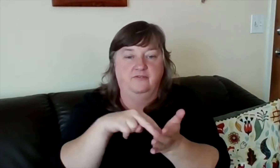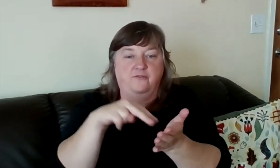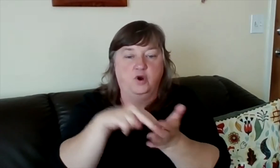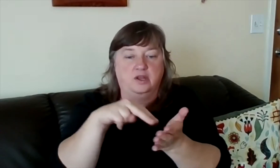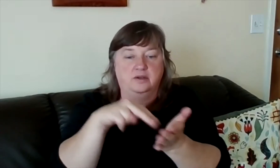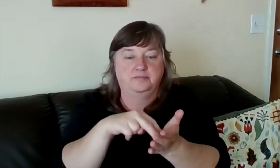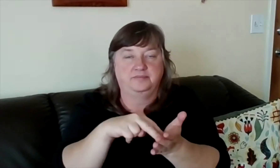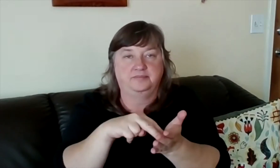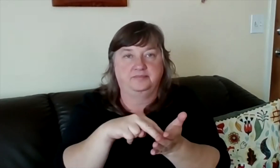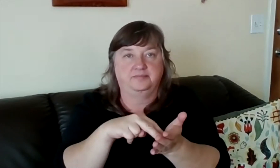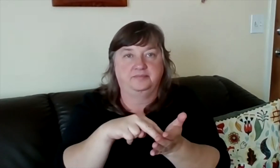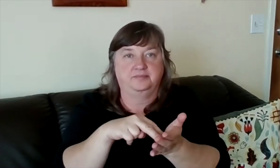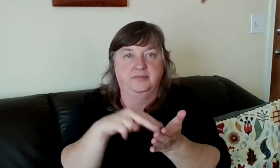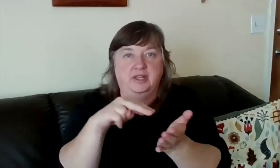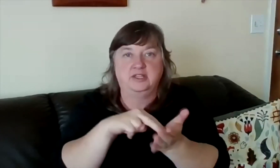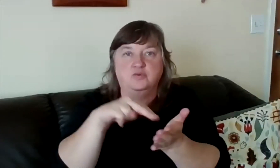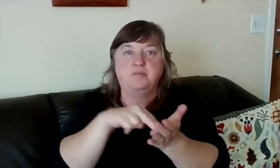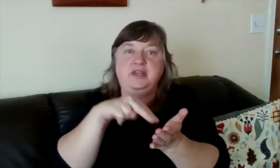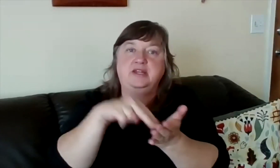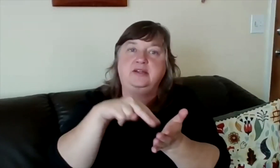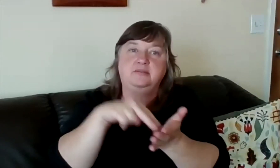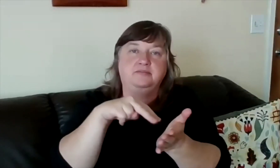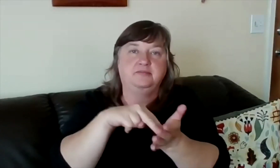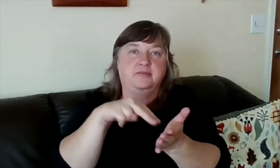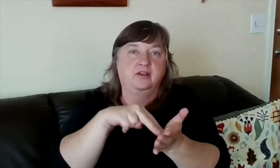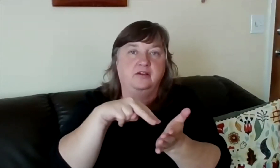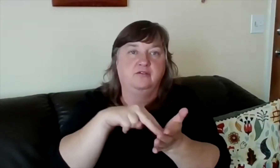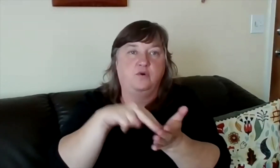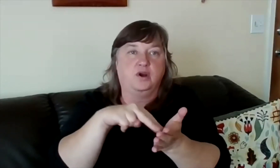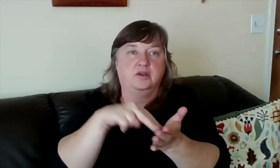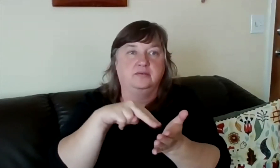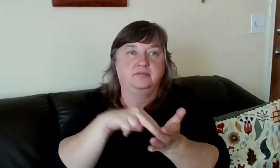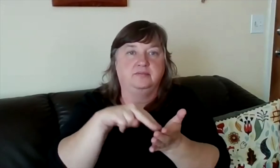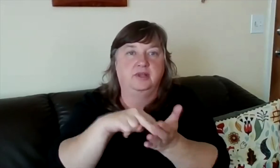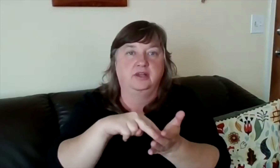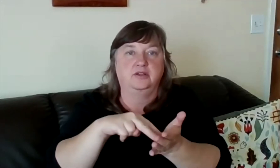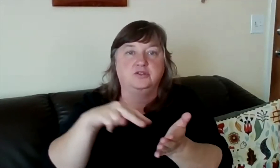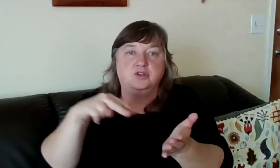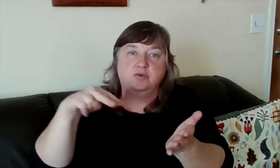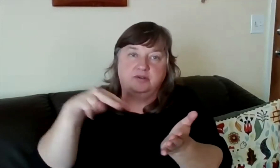Fork. And it's repeated. Fork. So you would